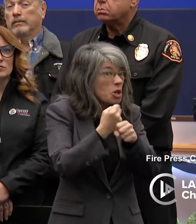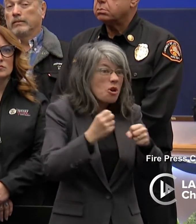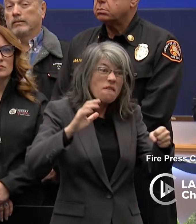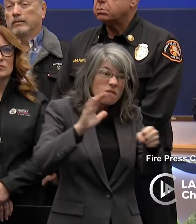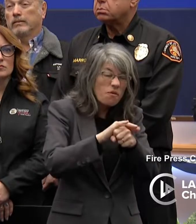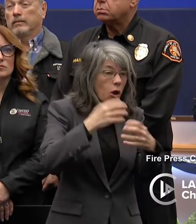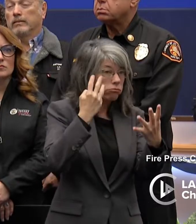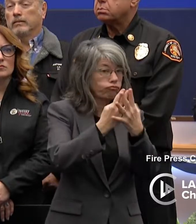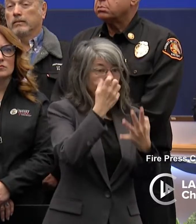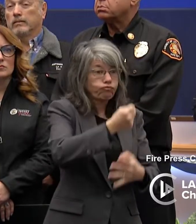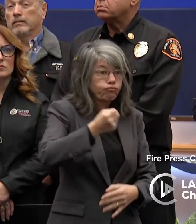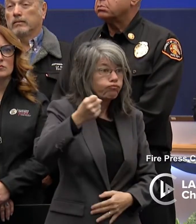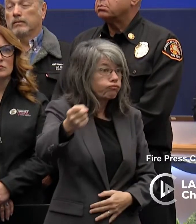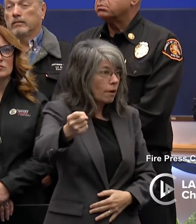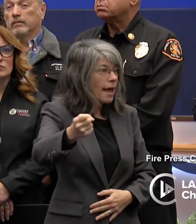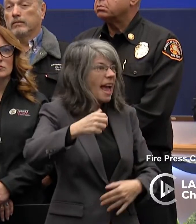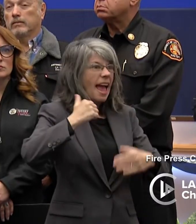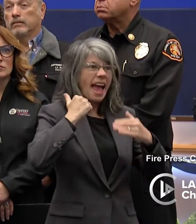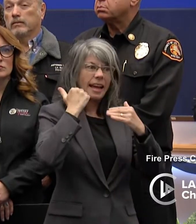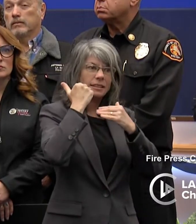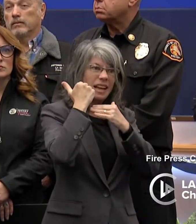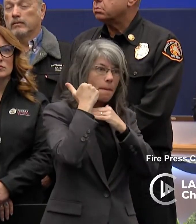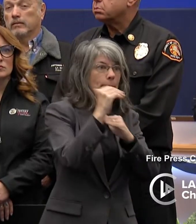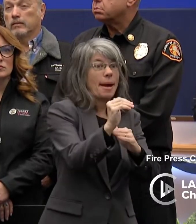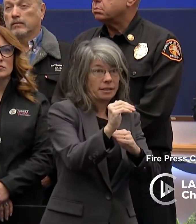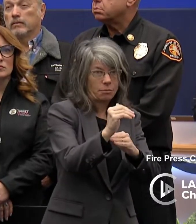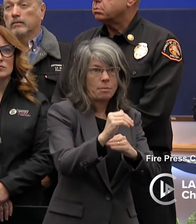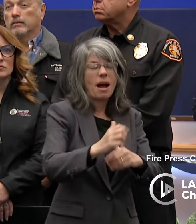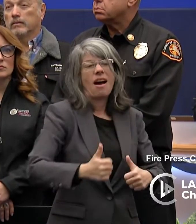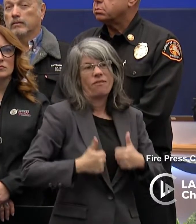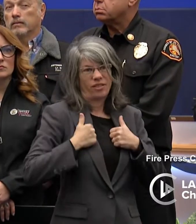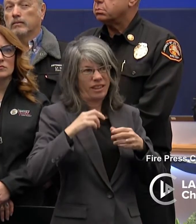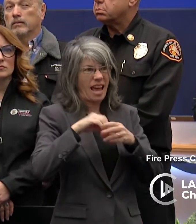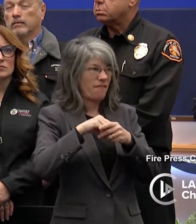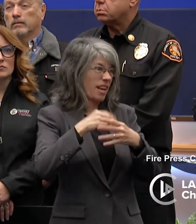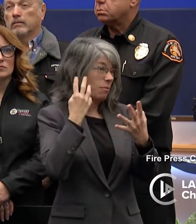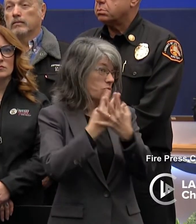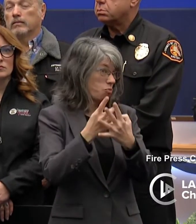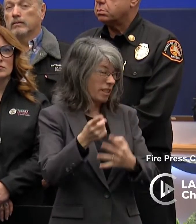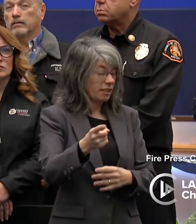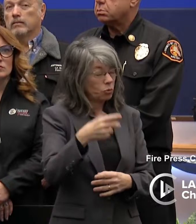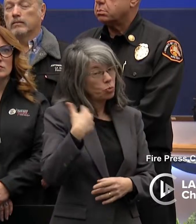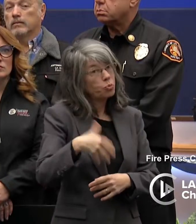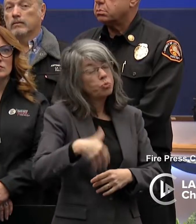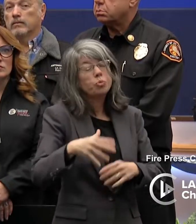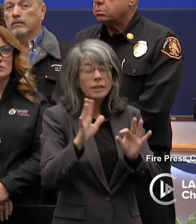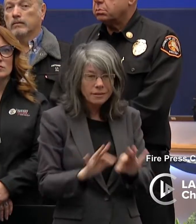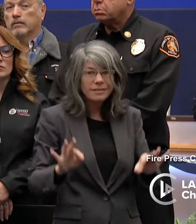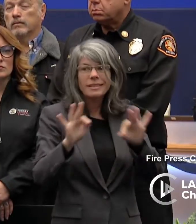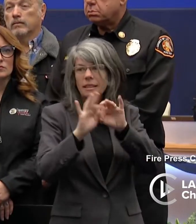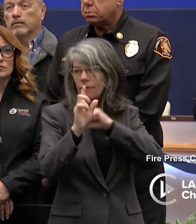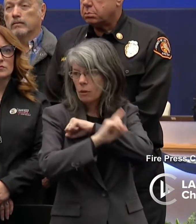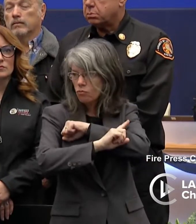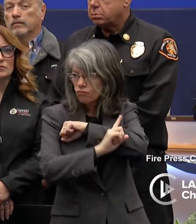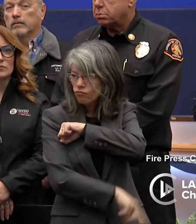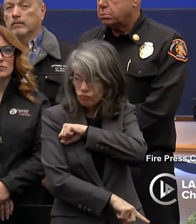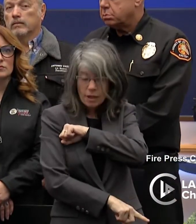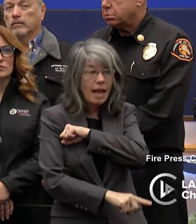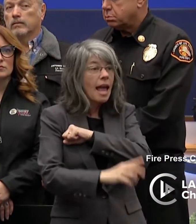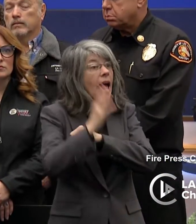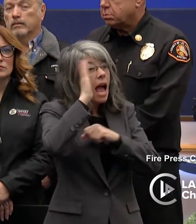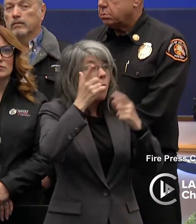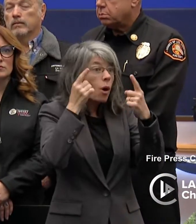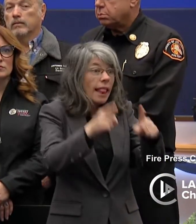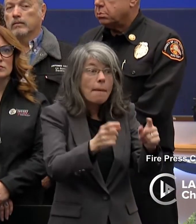prison and a maximum sentence of life in prison. These are very significant punishments. Justice will be